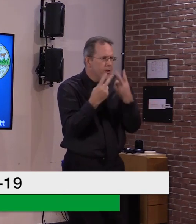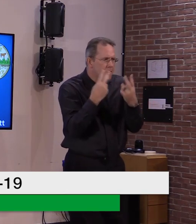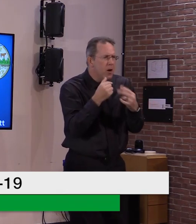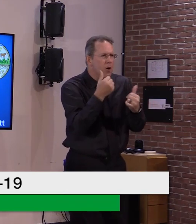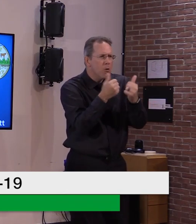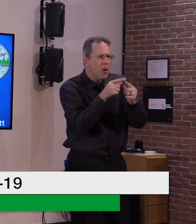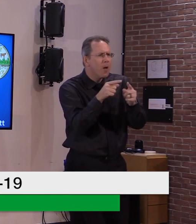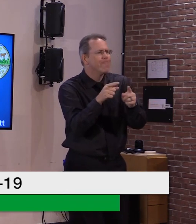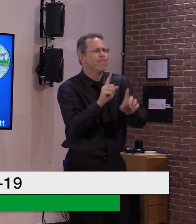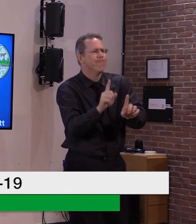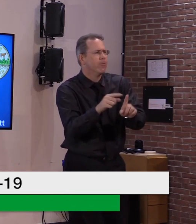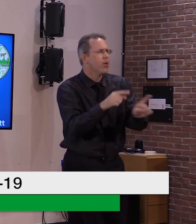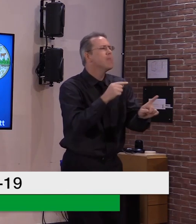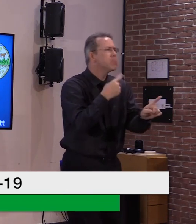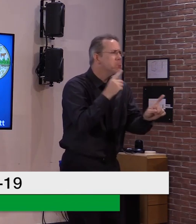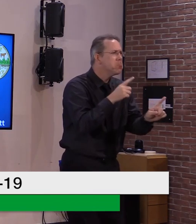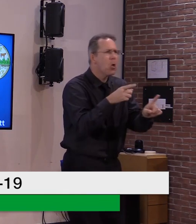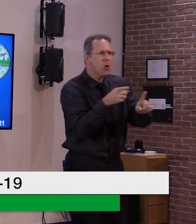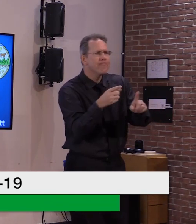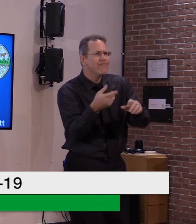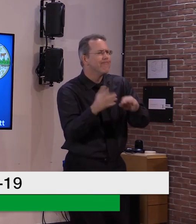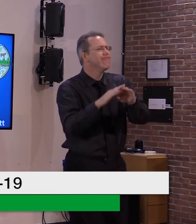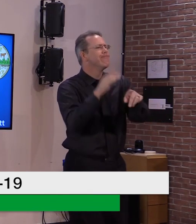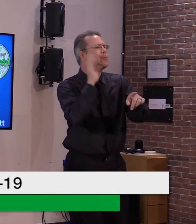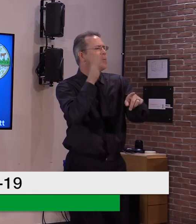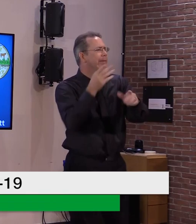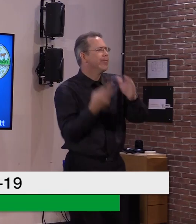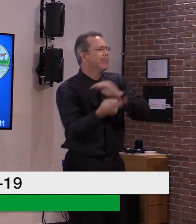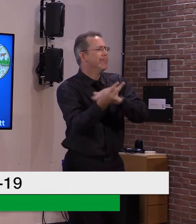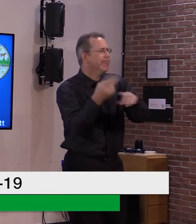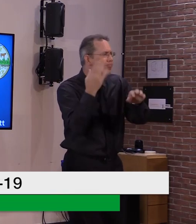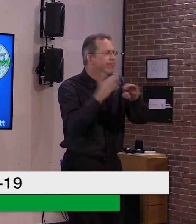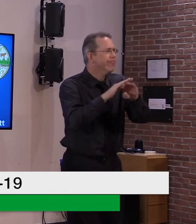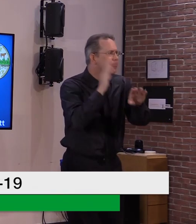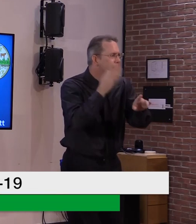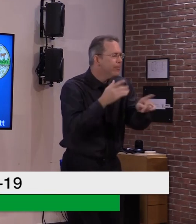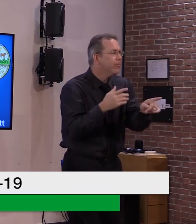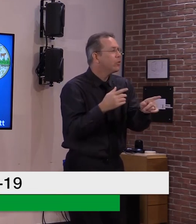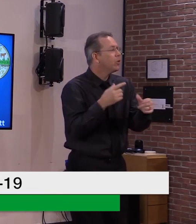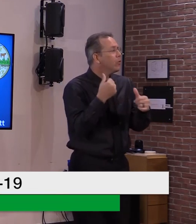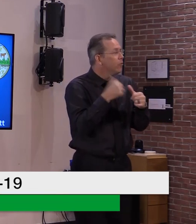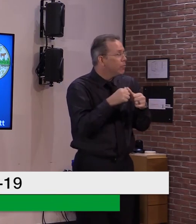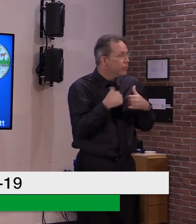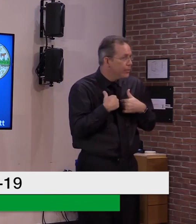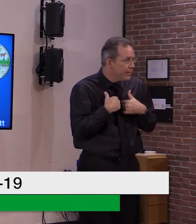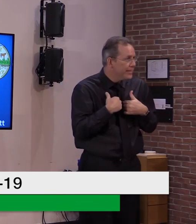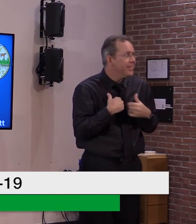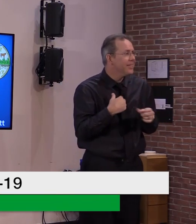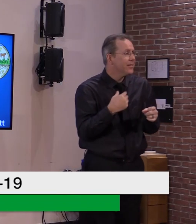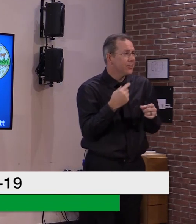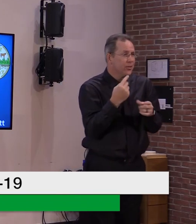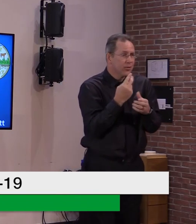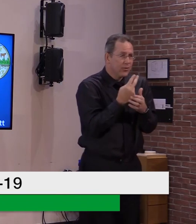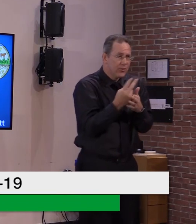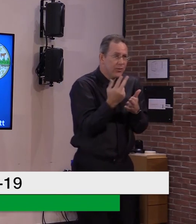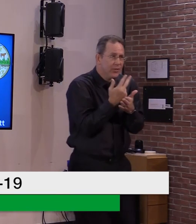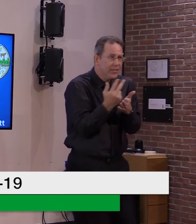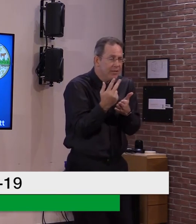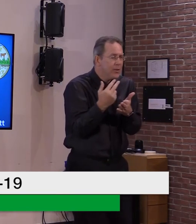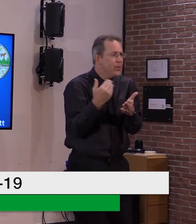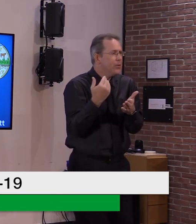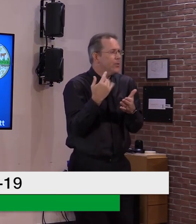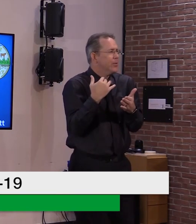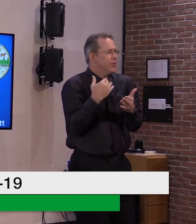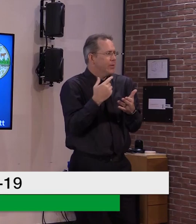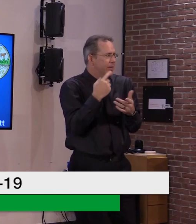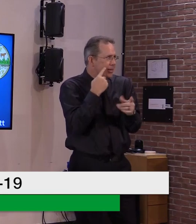put a stop to this but some of this as we've seen you know we saw this over the last uh three to four weeks it really is about the data and the